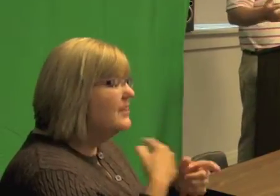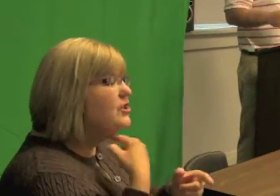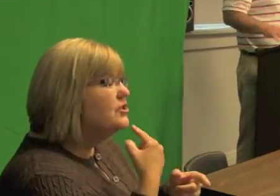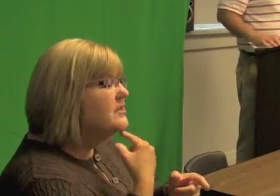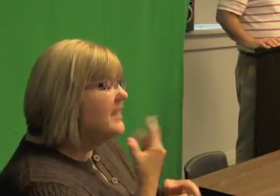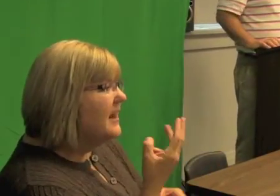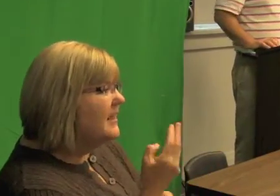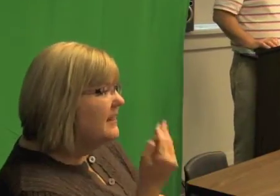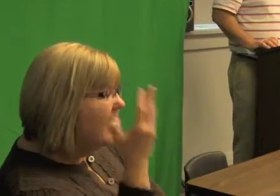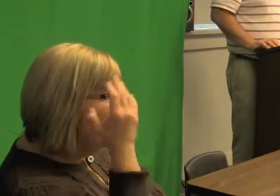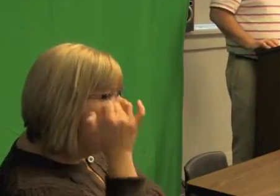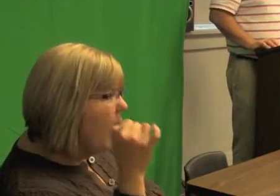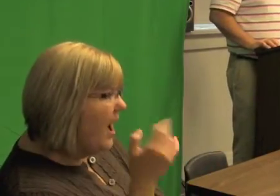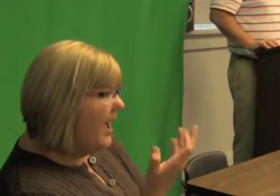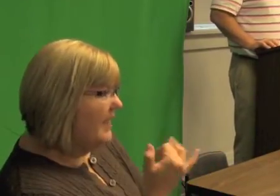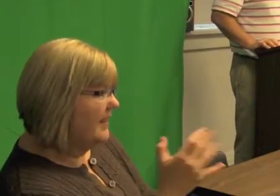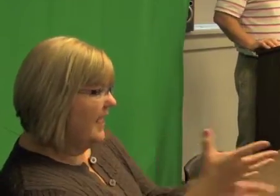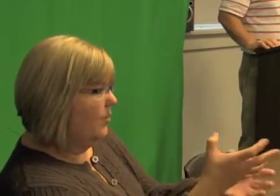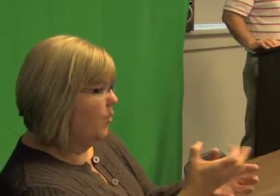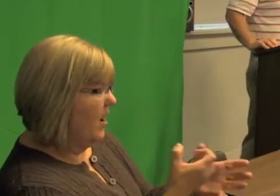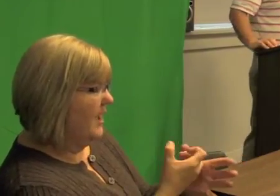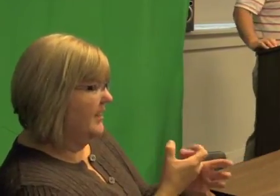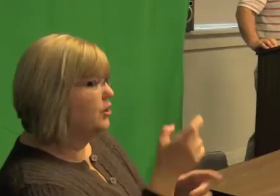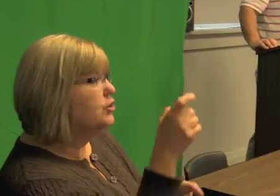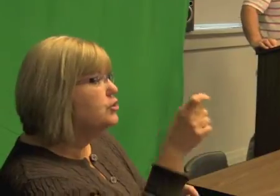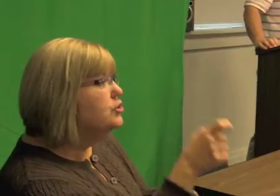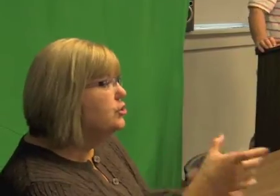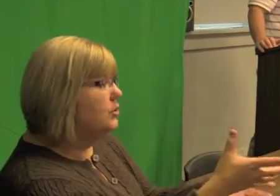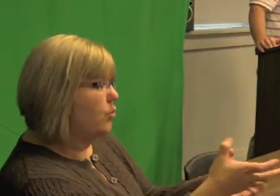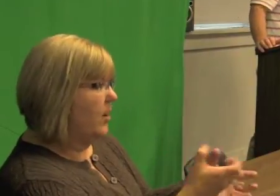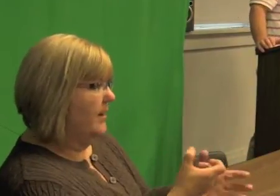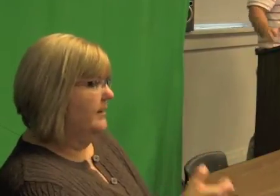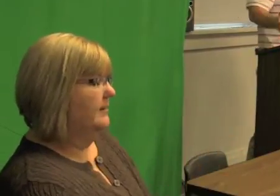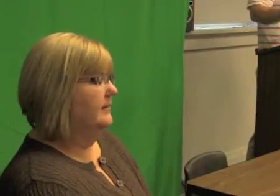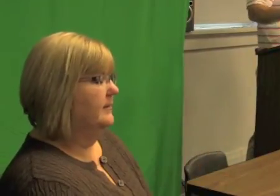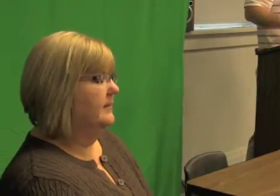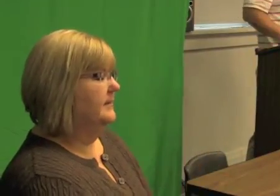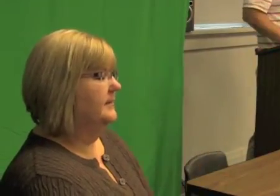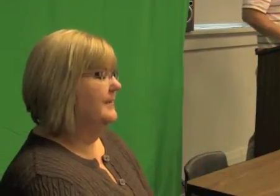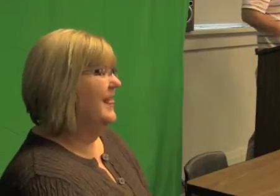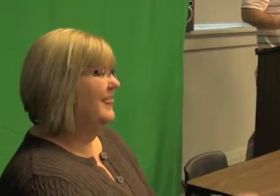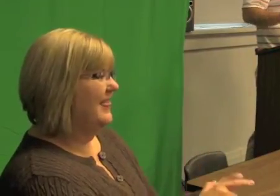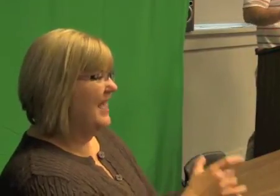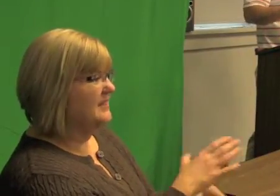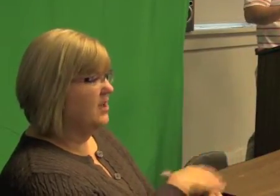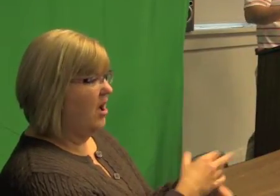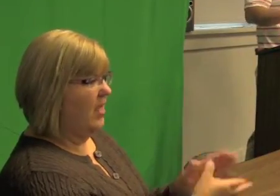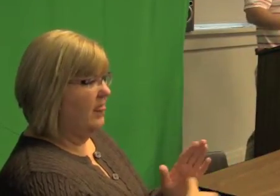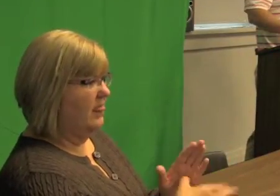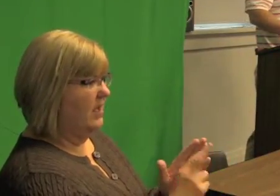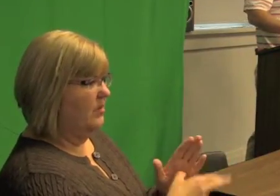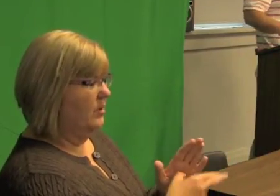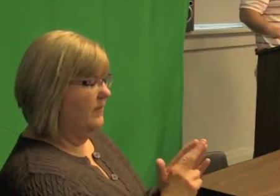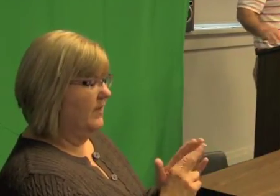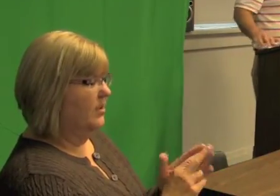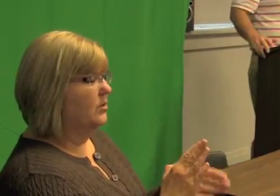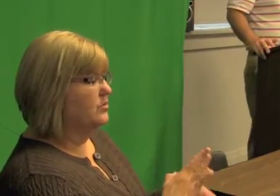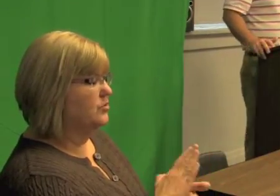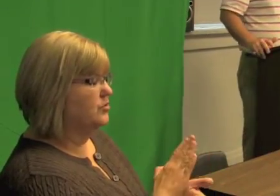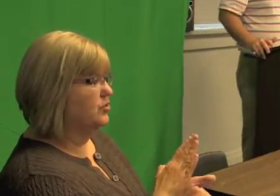them why they want it, why they shouldn't want it. That one's on the review, on the actual review sheet,